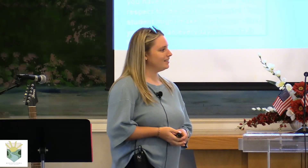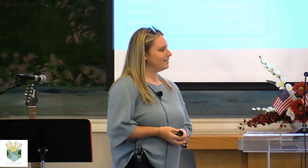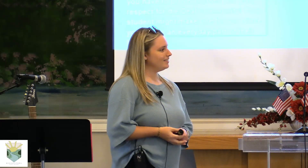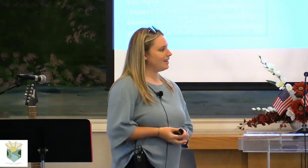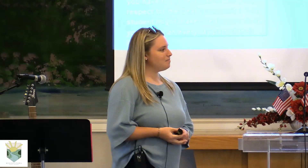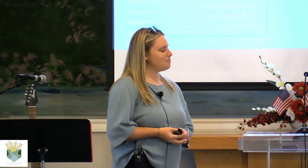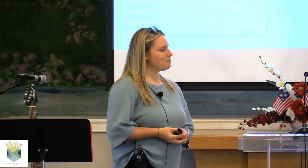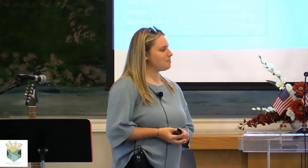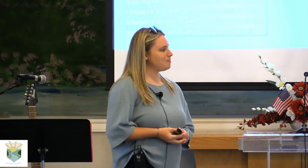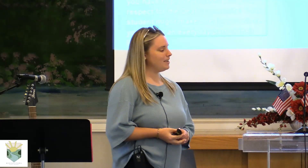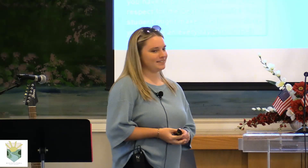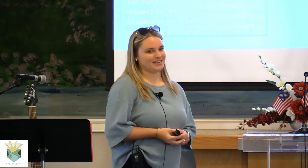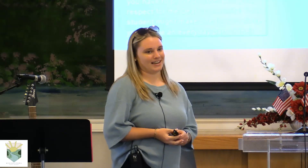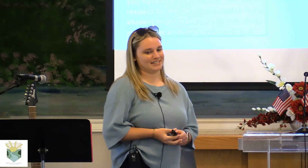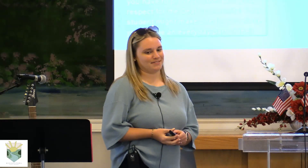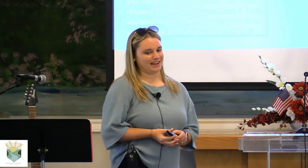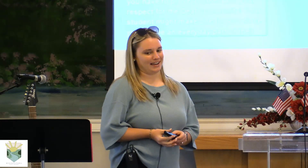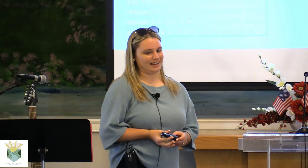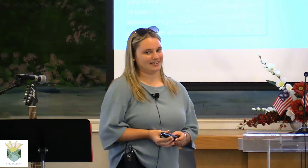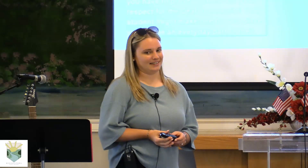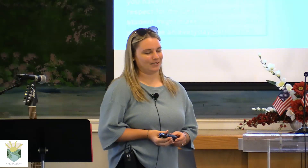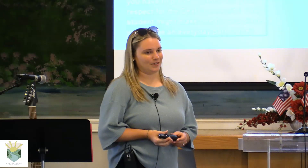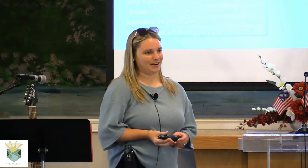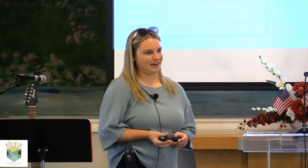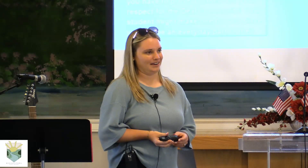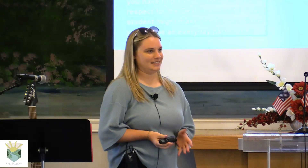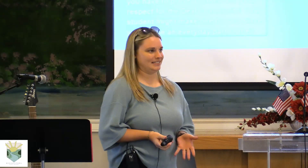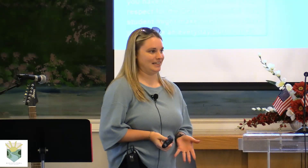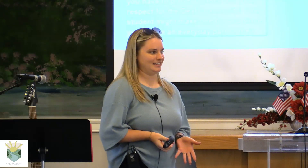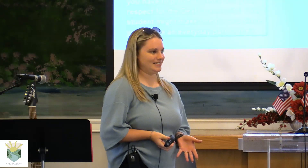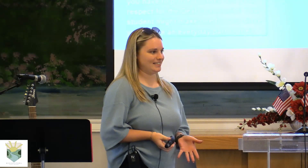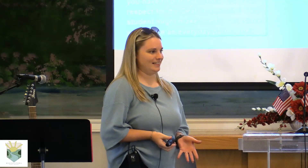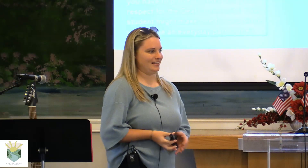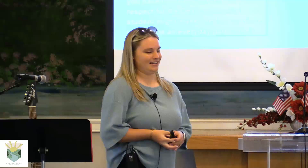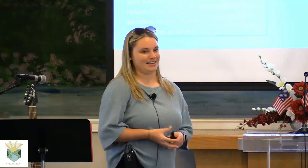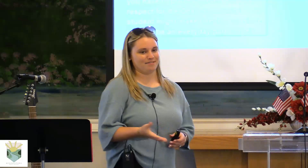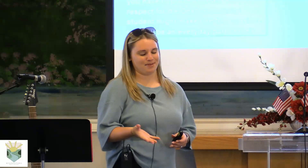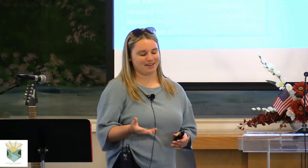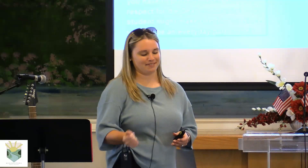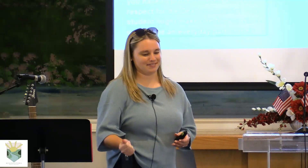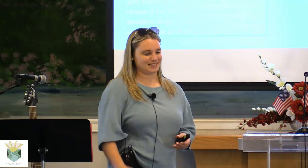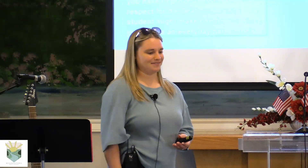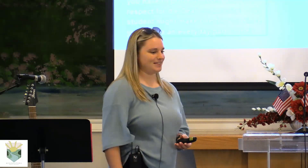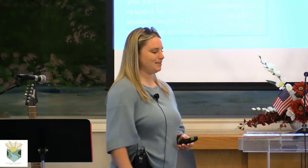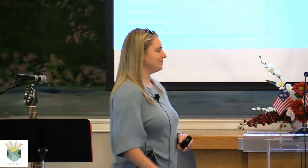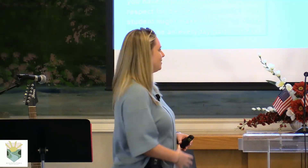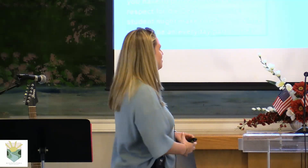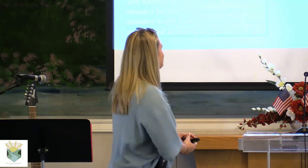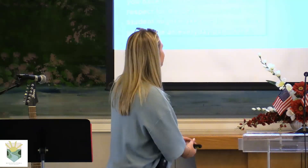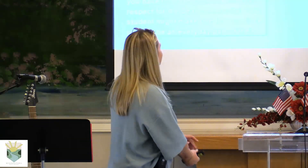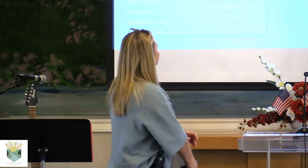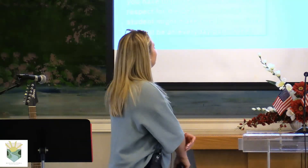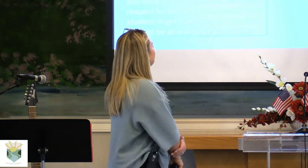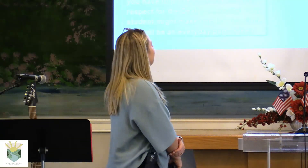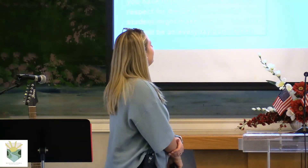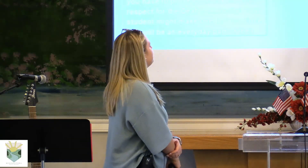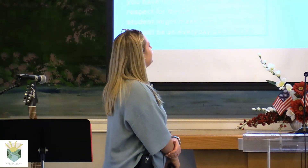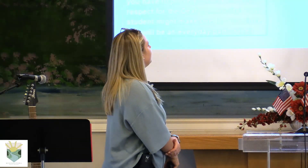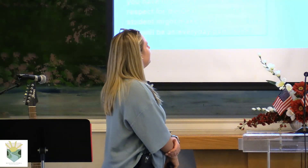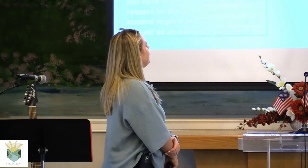him that you Yeah. had long hair. Yes, he asked if I had longer hair, and I said yes, and Yeah. then he gave me that. So Yeah. anyway, So kinda cool. interesting. And